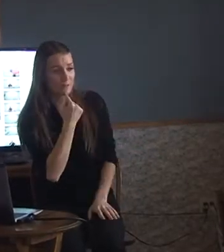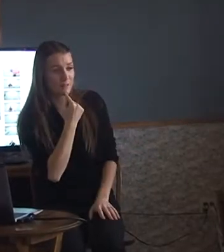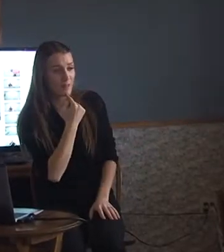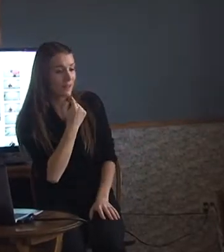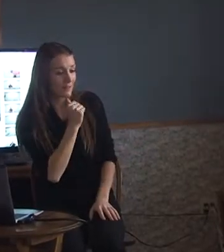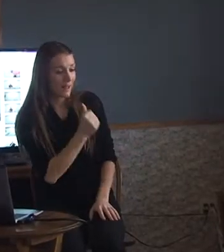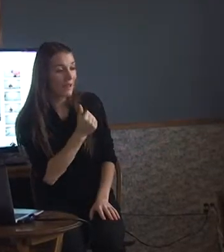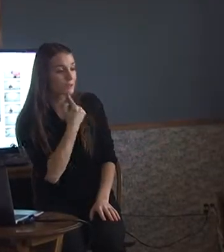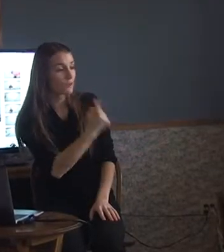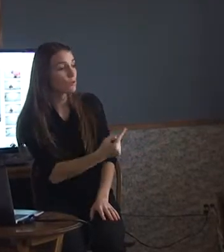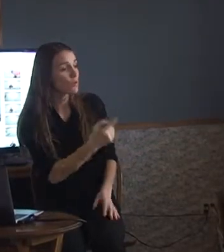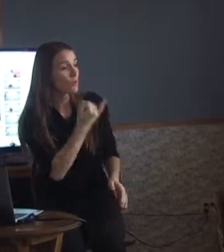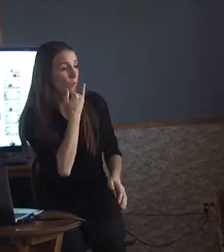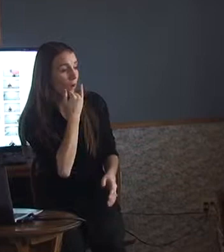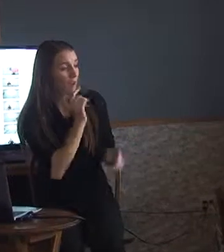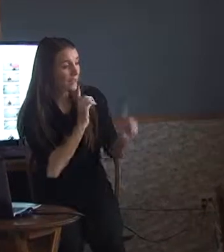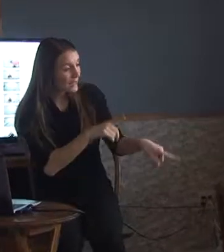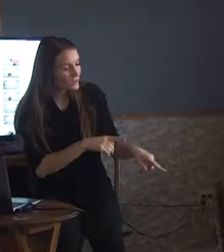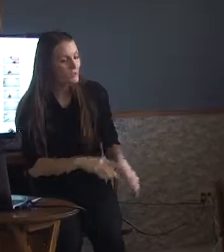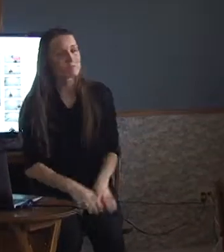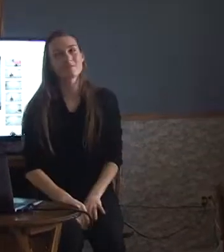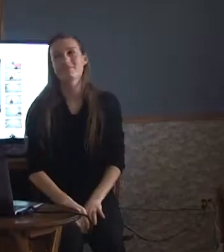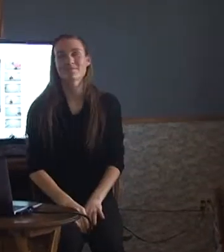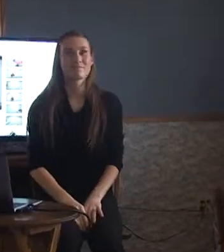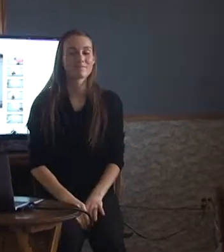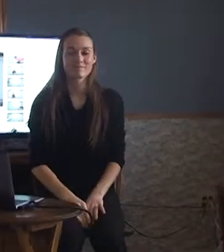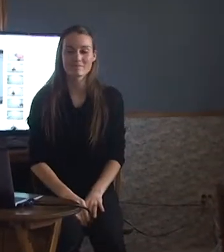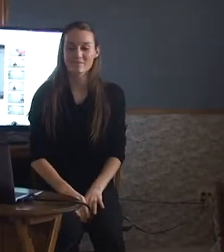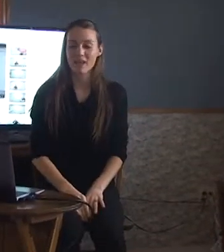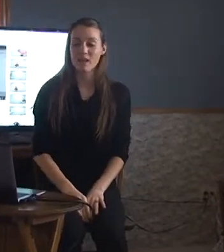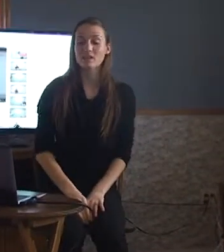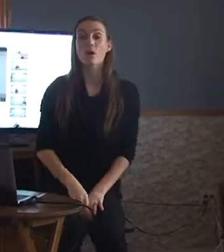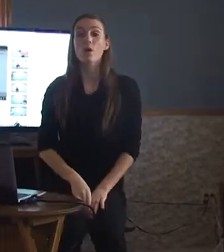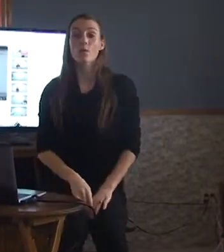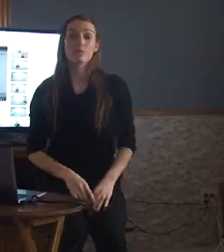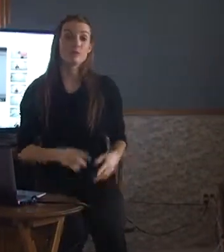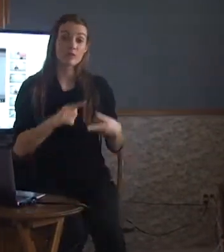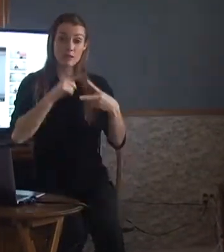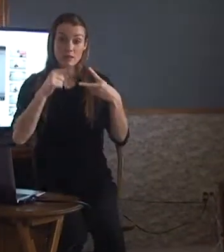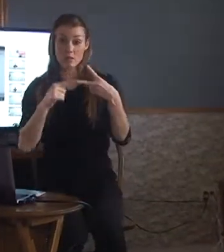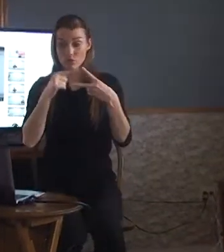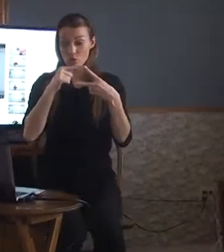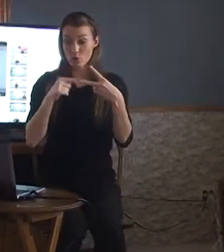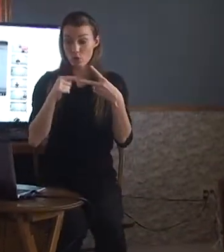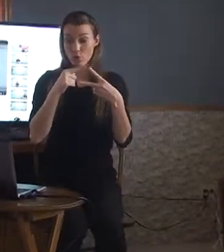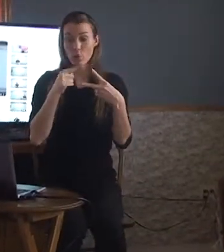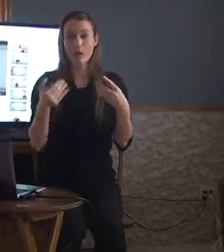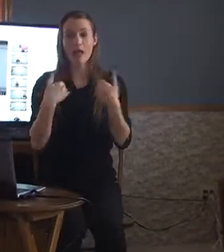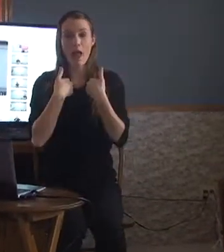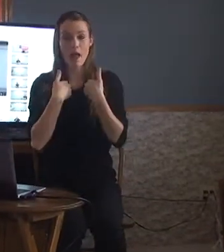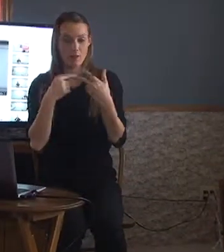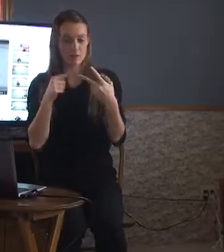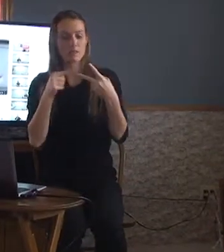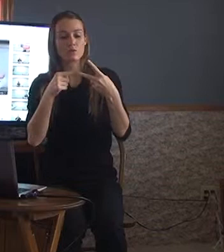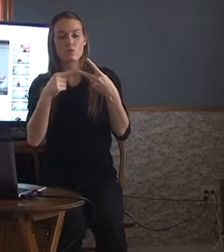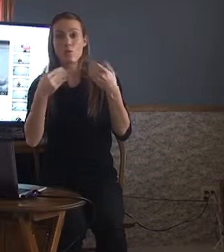Now, within quantitative or numerical data, we do have a couple types of those. We have things that are discrete data, and we have things that